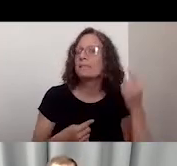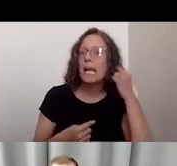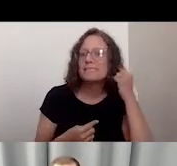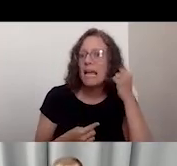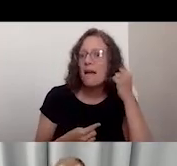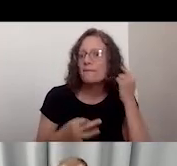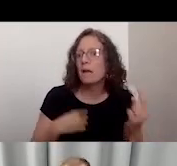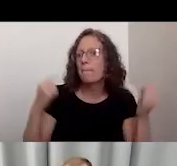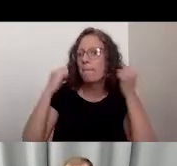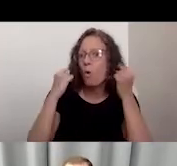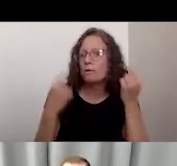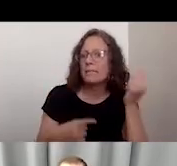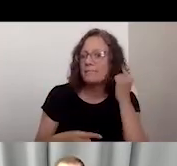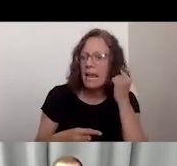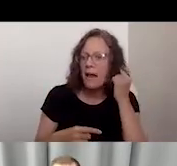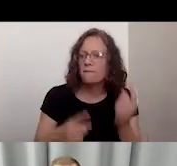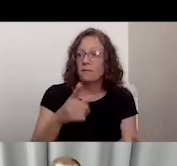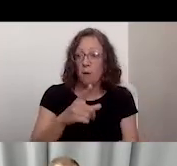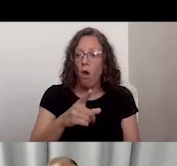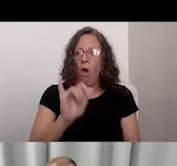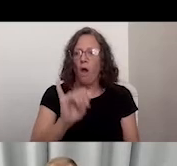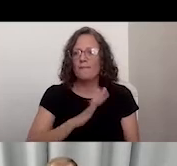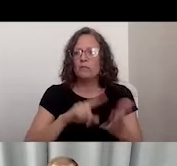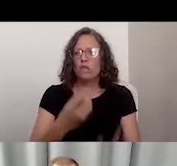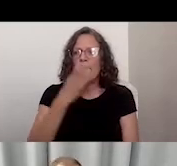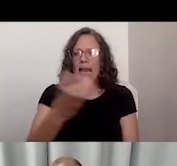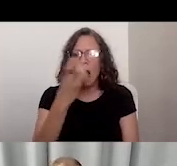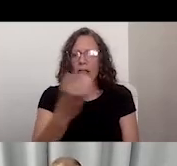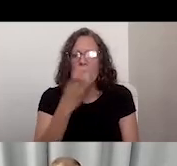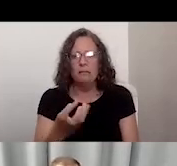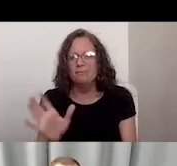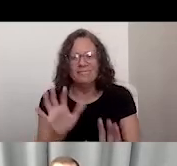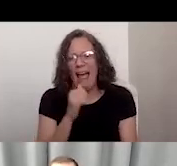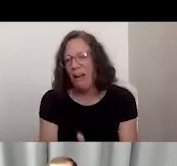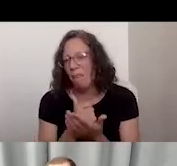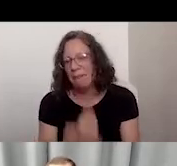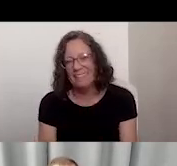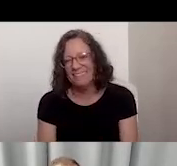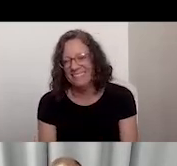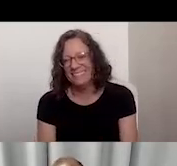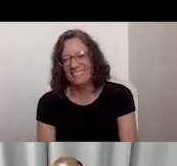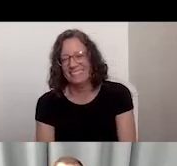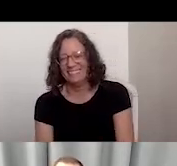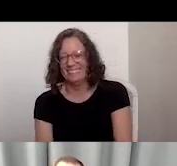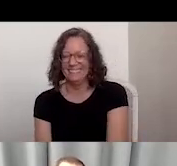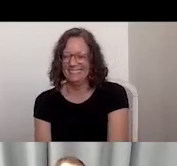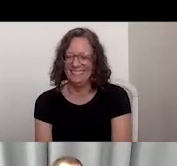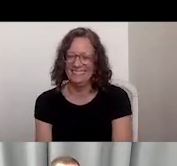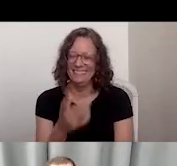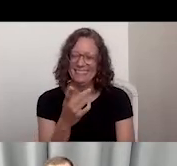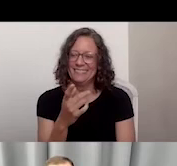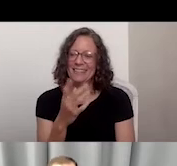communicate with you is. If somebody points to their ears and indicates they're deaf, don't start yelling. That doesn't help.